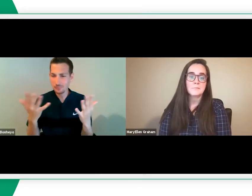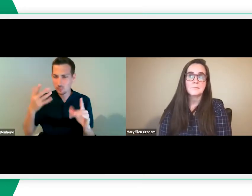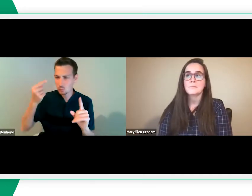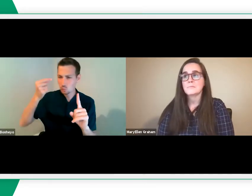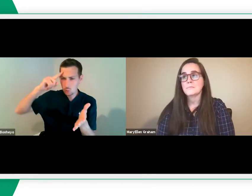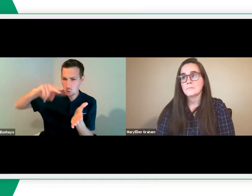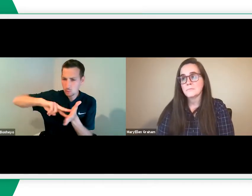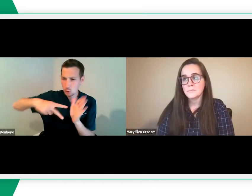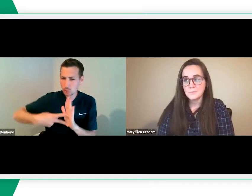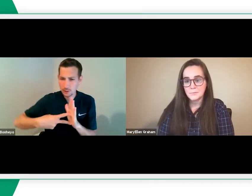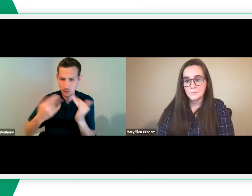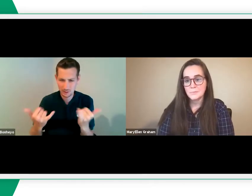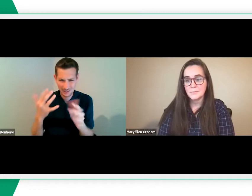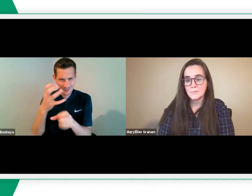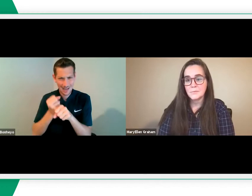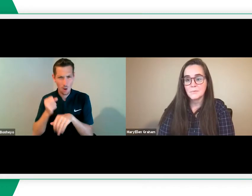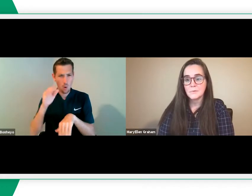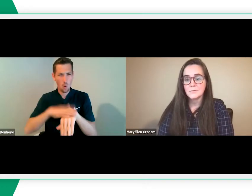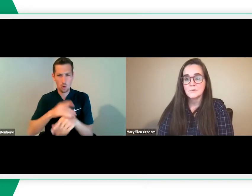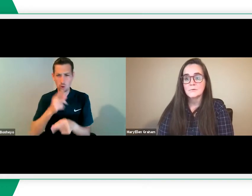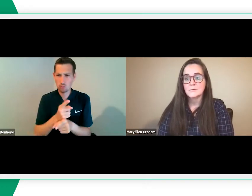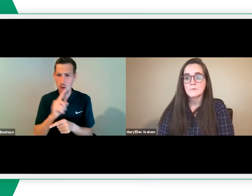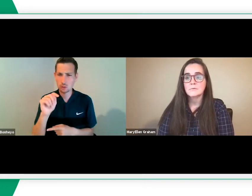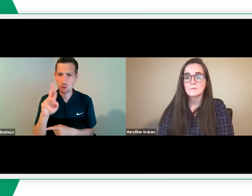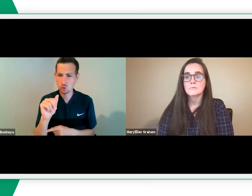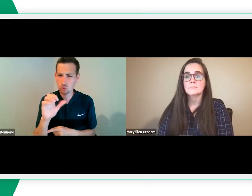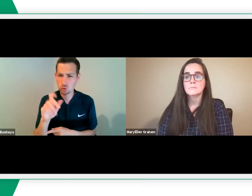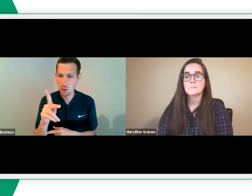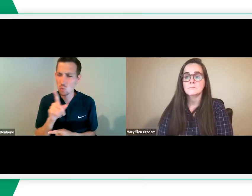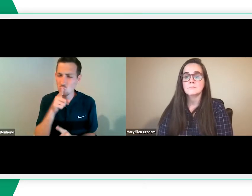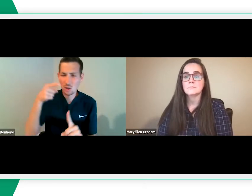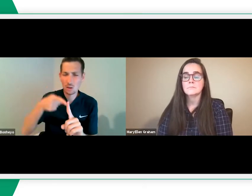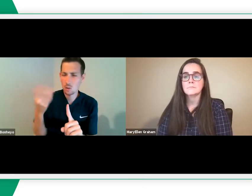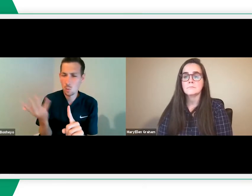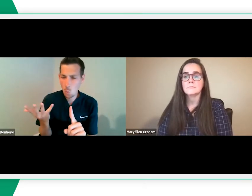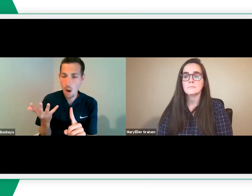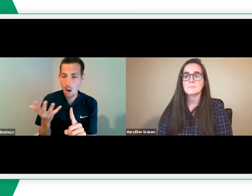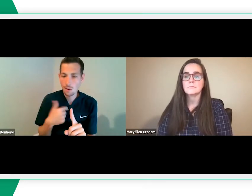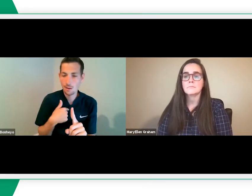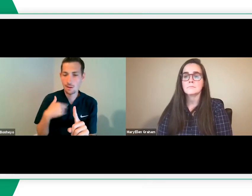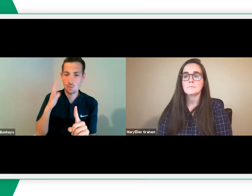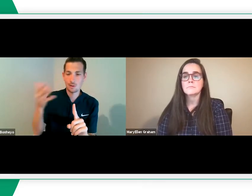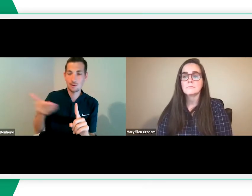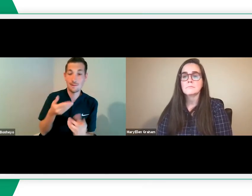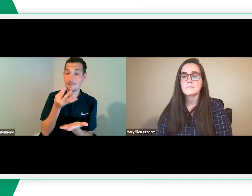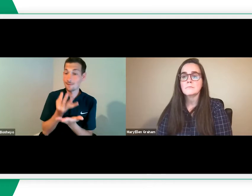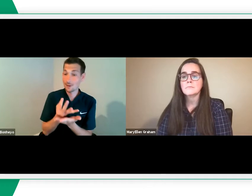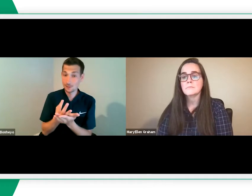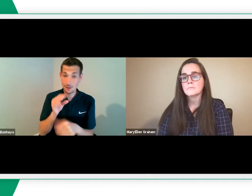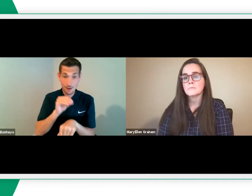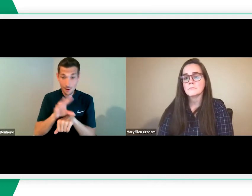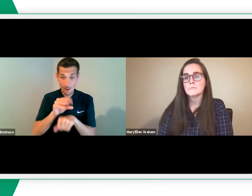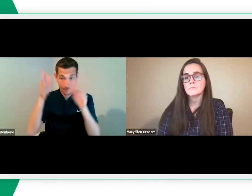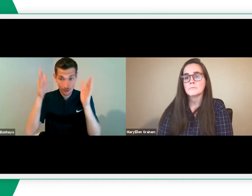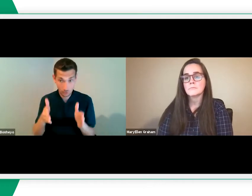here. So today's webinar's goals here for getting on the right track is